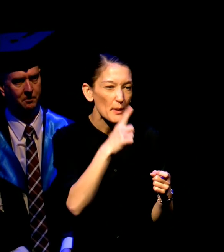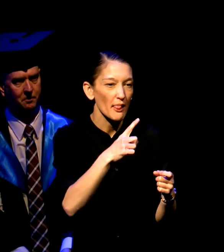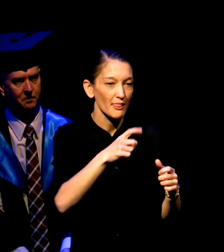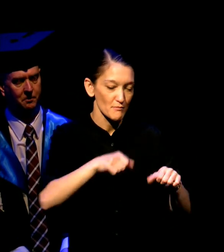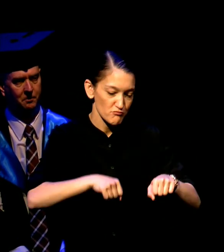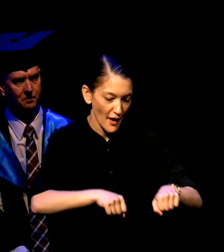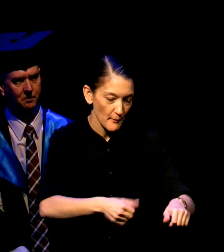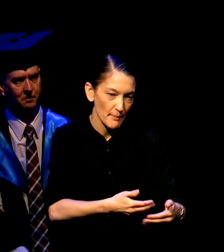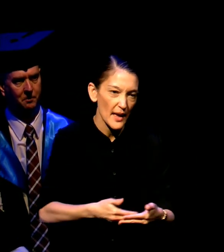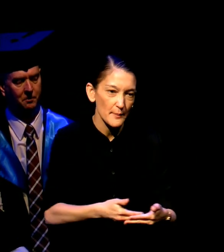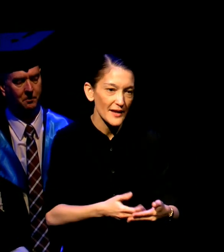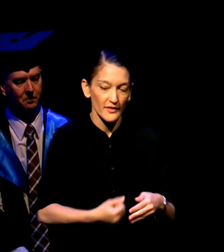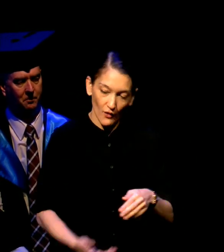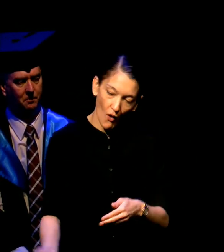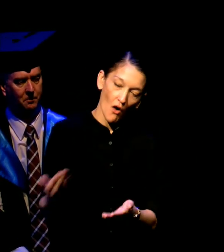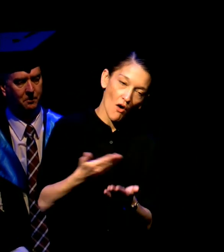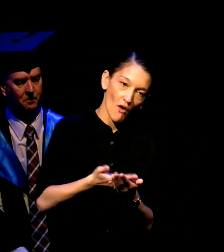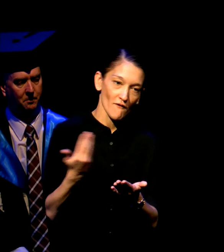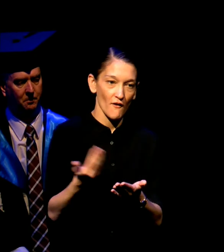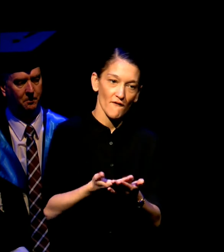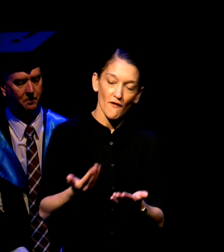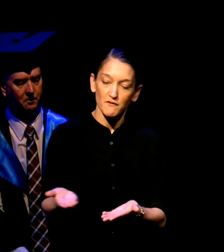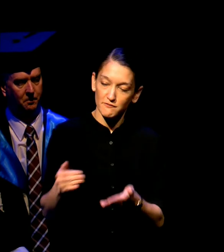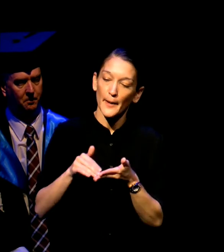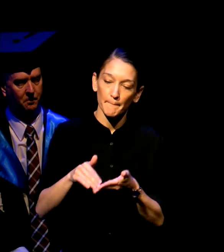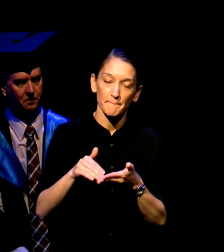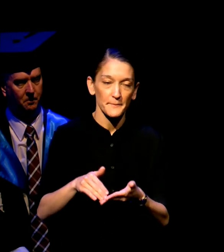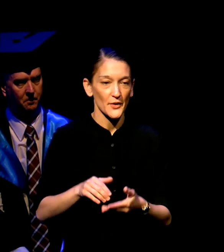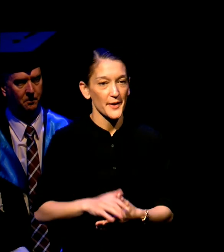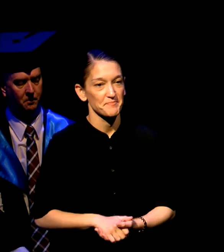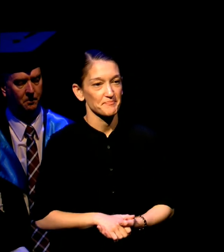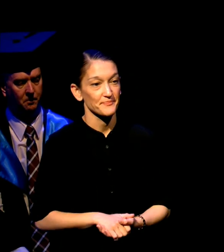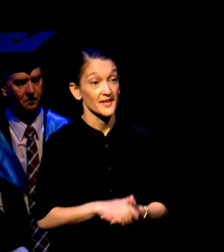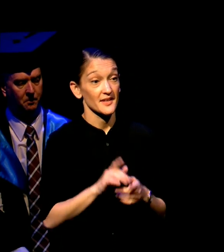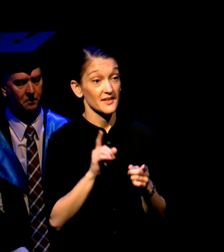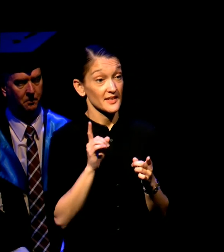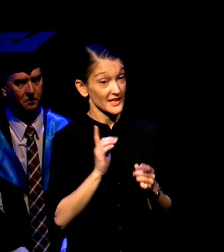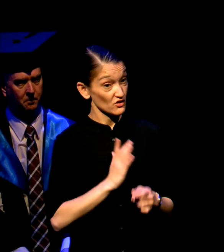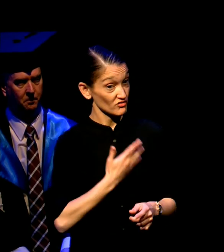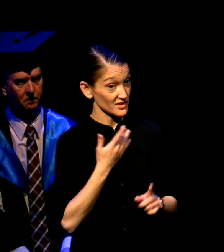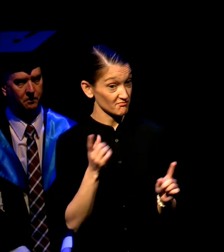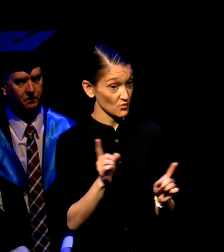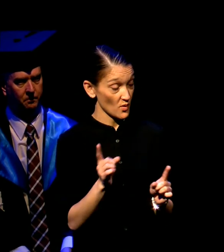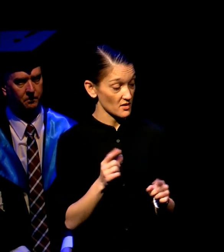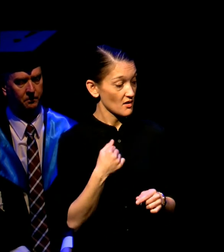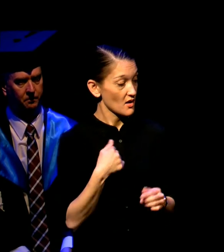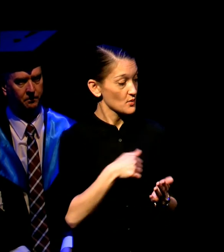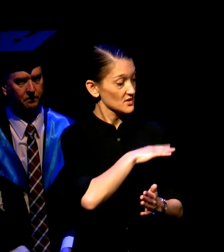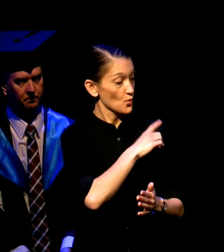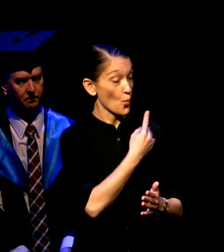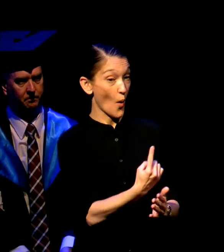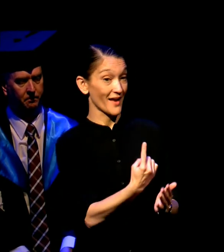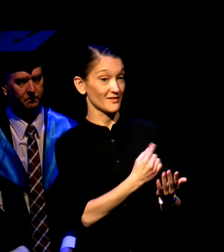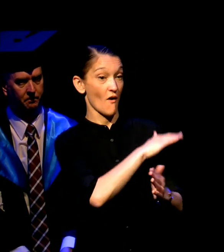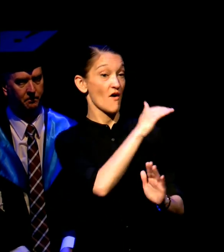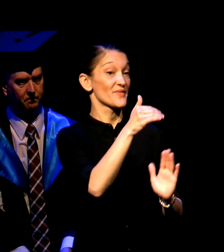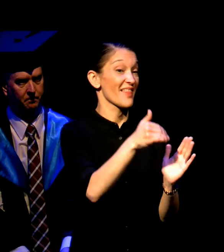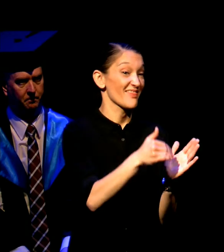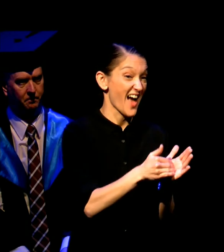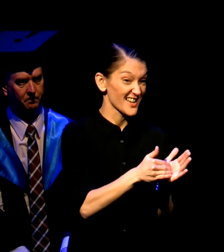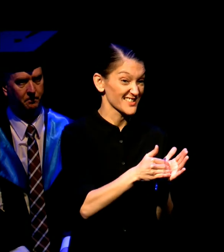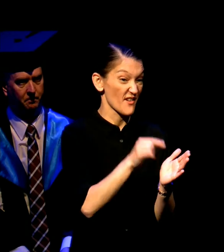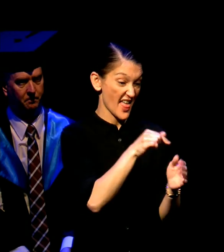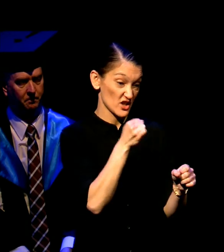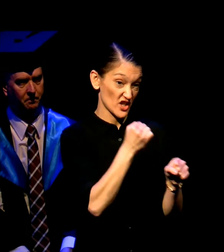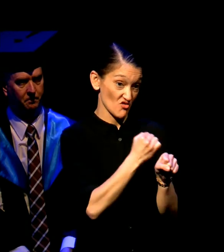and all sorts of people get on and off the tram. Interestingly, I was one of the last generations of tram conductors